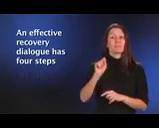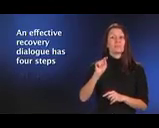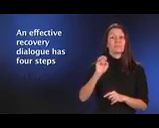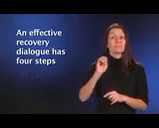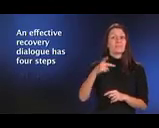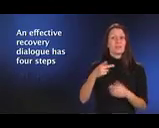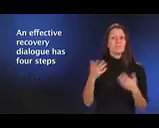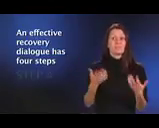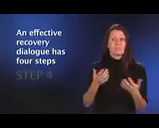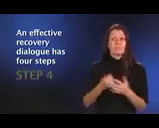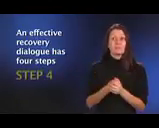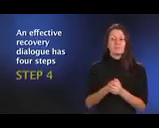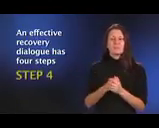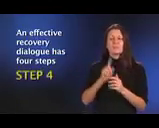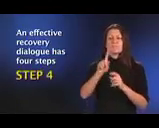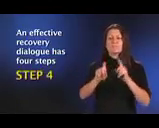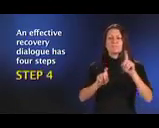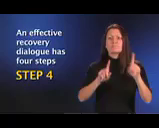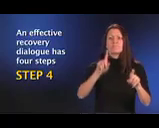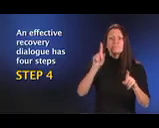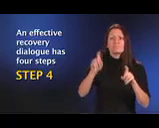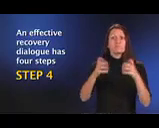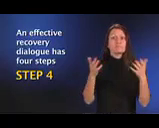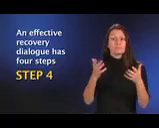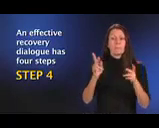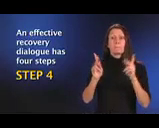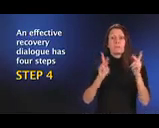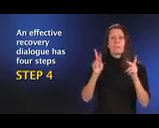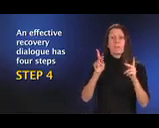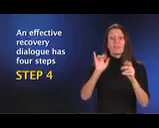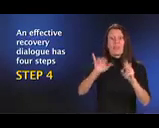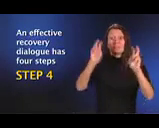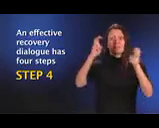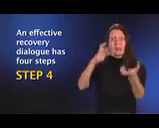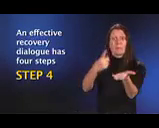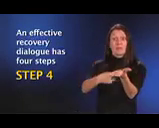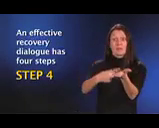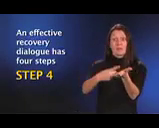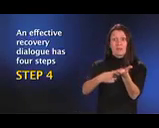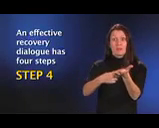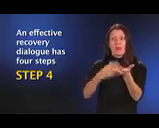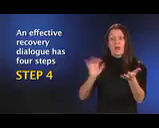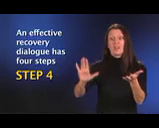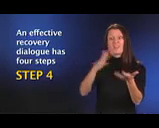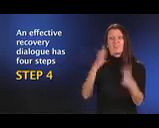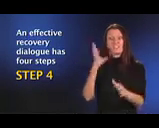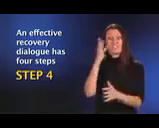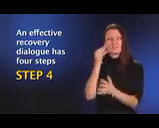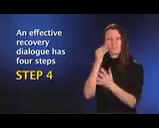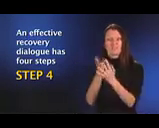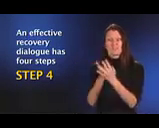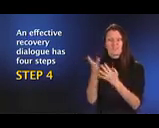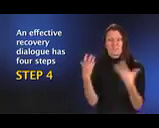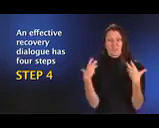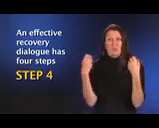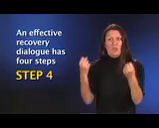In step 4, the facilitator or the CPSS asks questions that help people relate the topic and their experiences